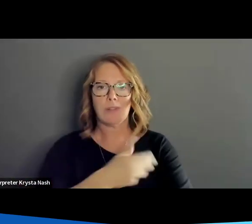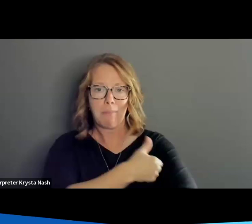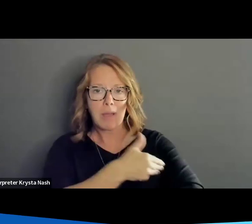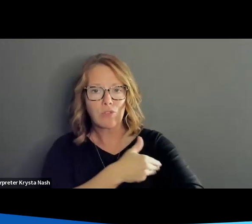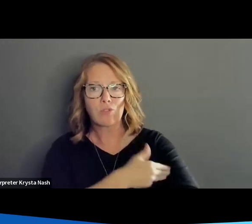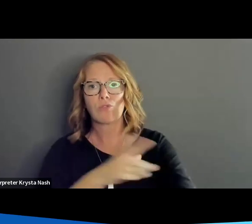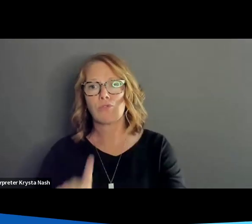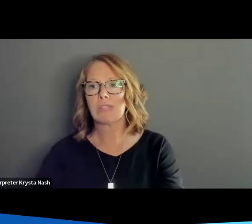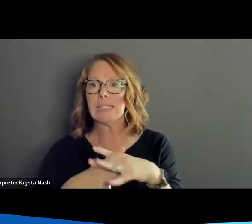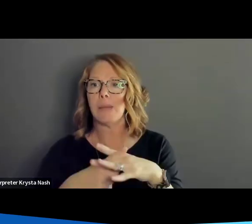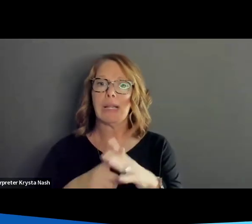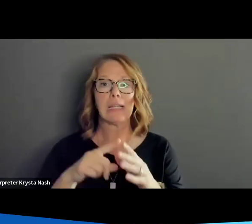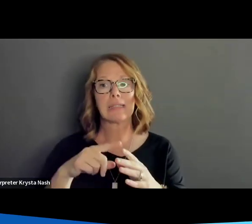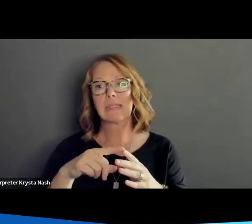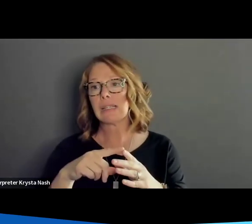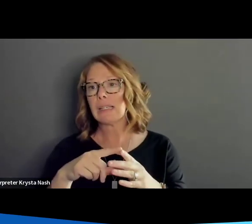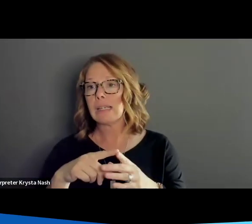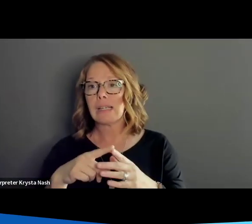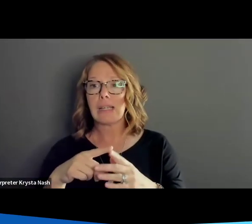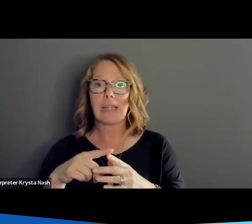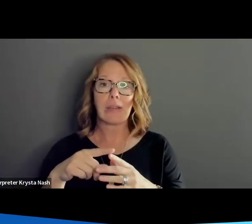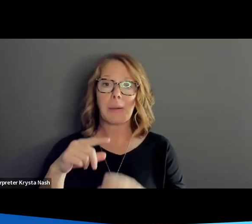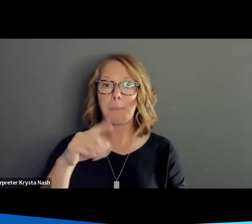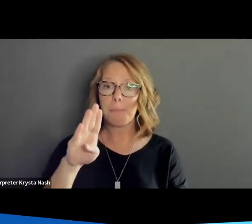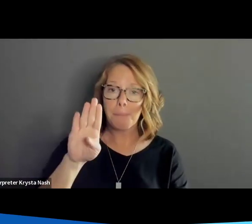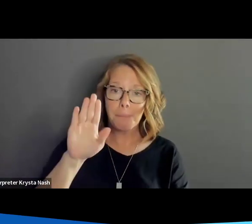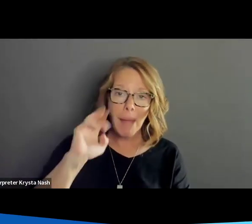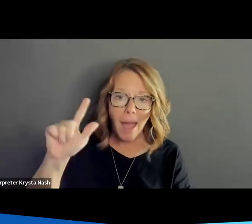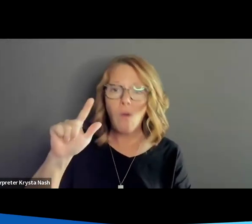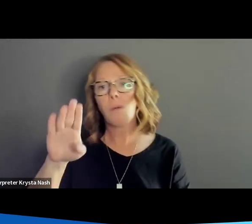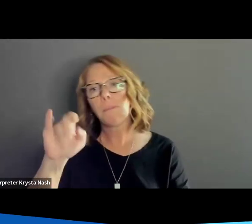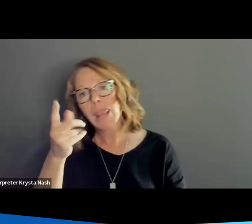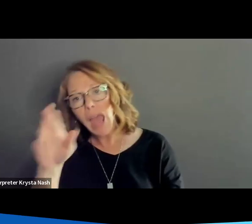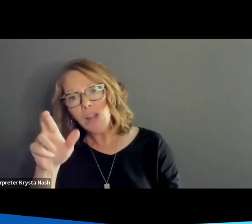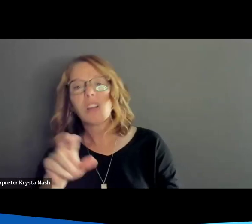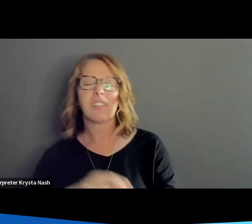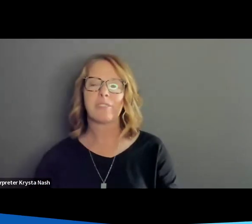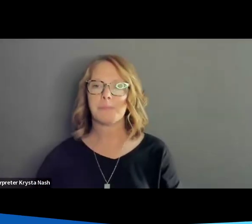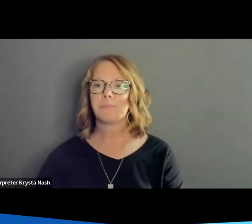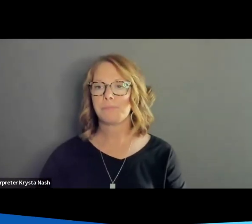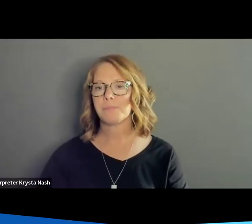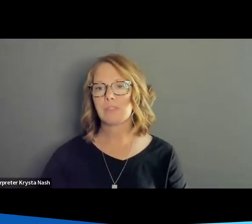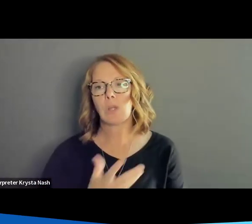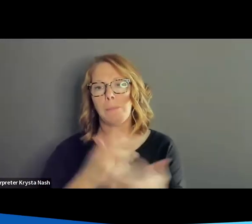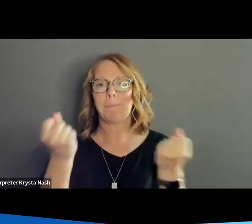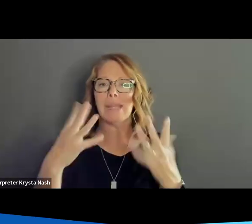stimulates your bowel and bladder. It has many, many benefits. So you're using those muscles in your legs